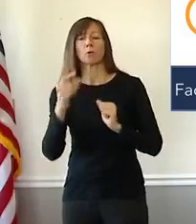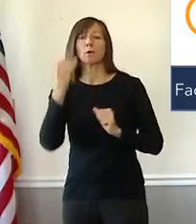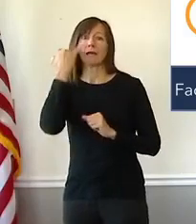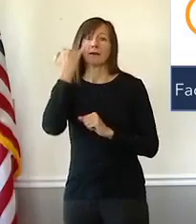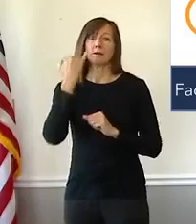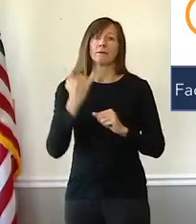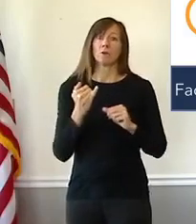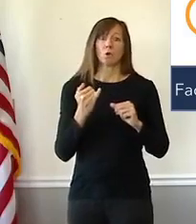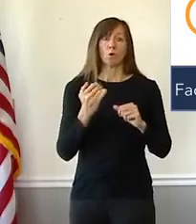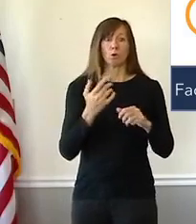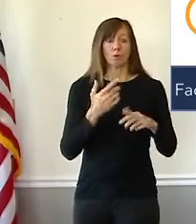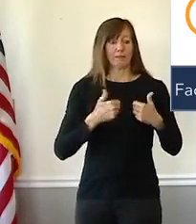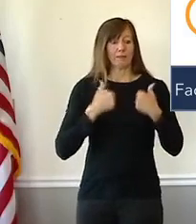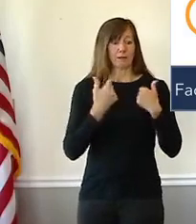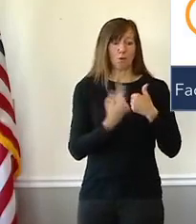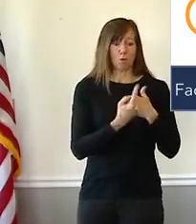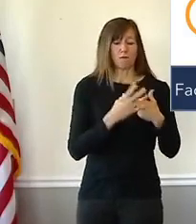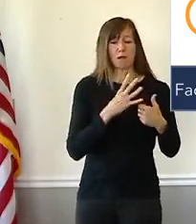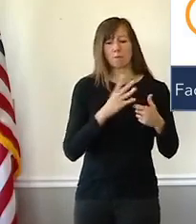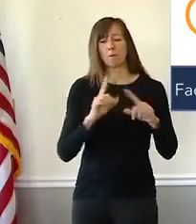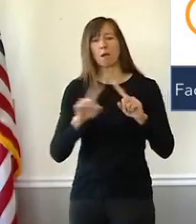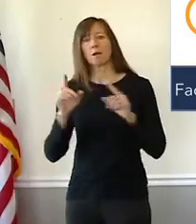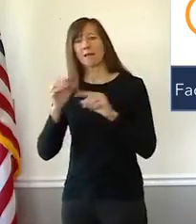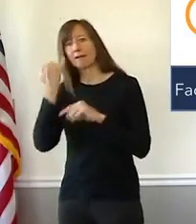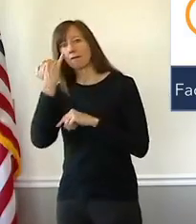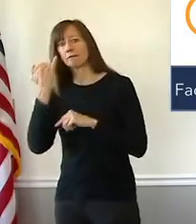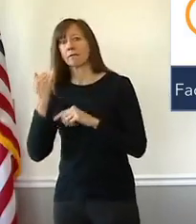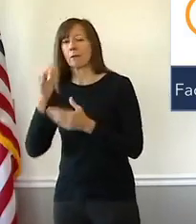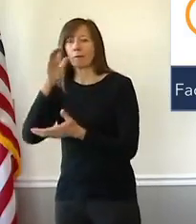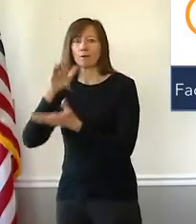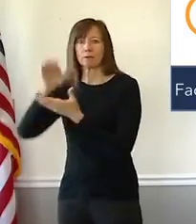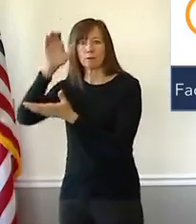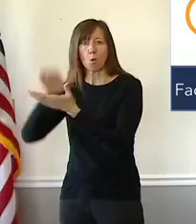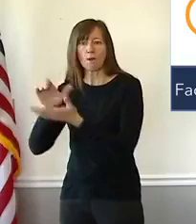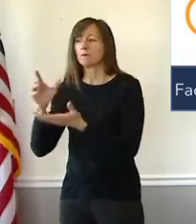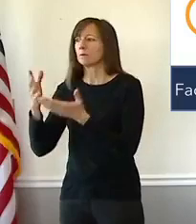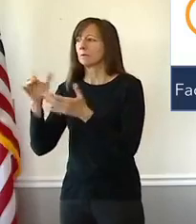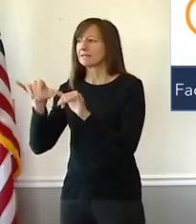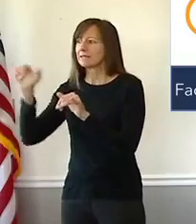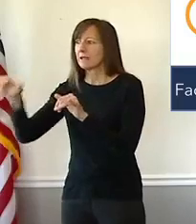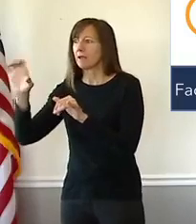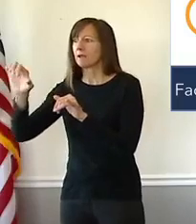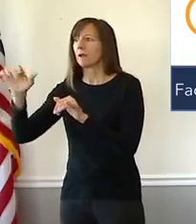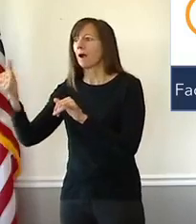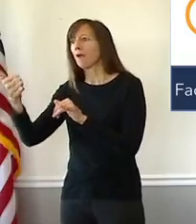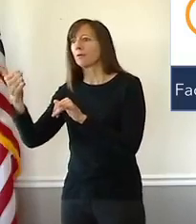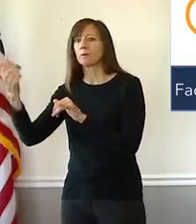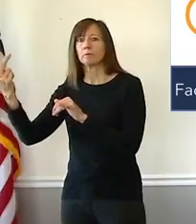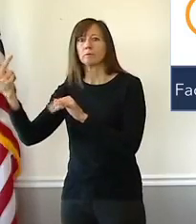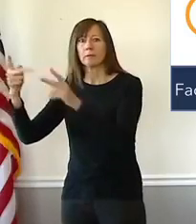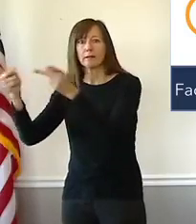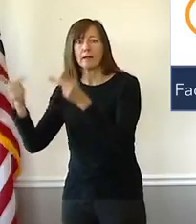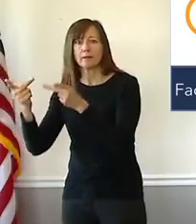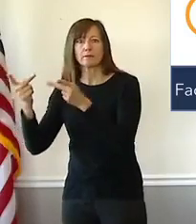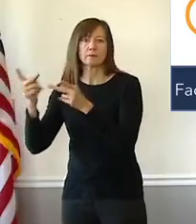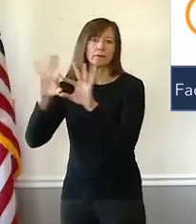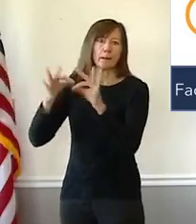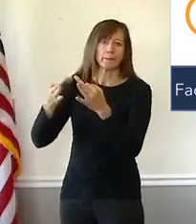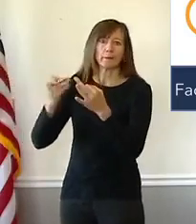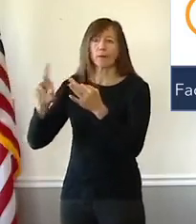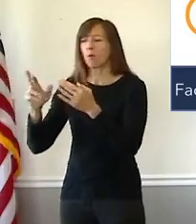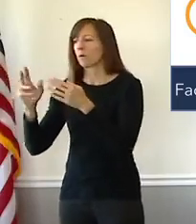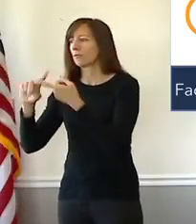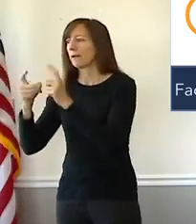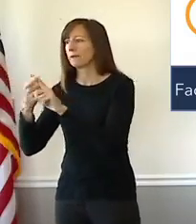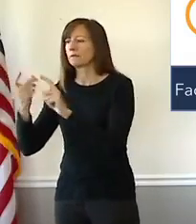your spouse would want you would quarantine at home, and your spouse would stay with someone else or at a hotel. Yes, all of these variables